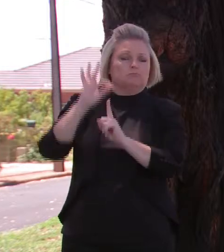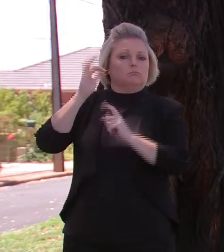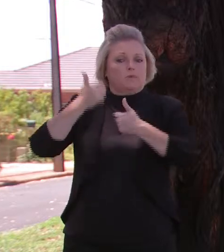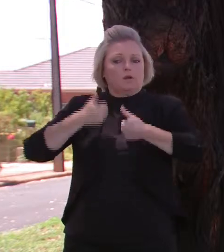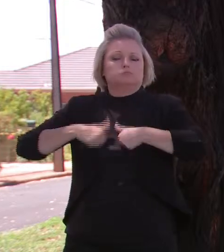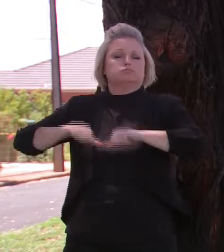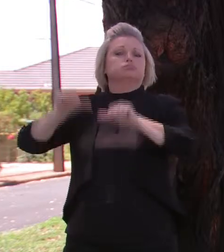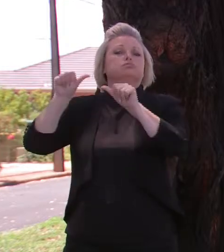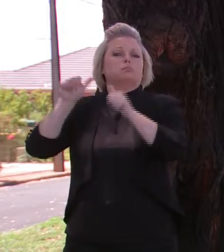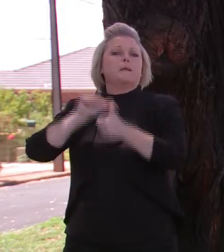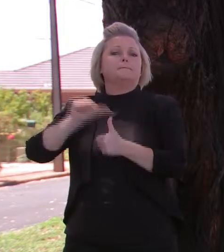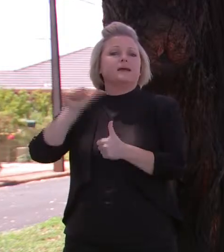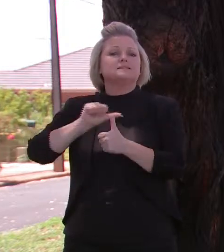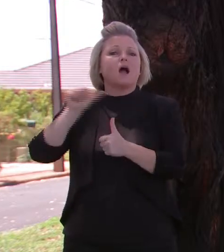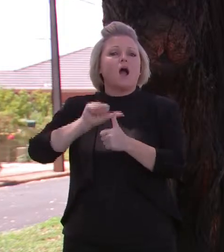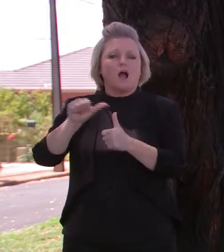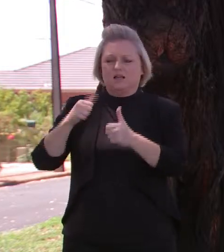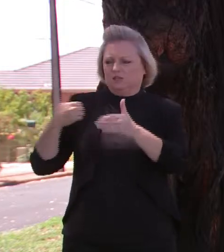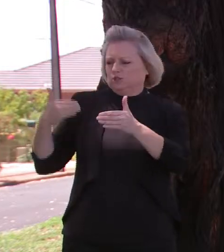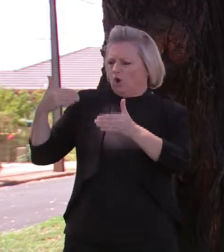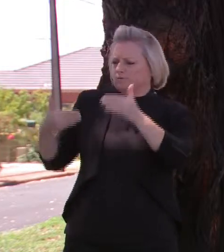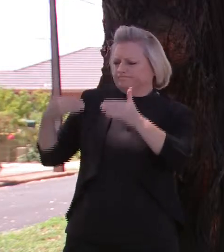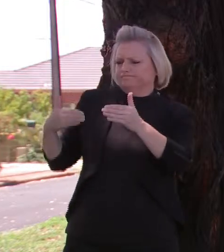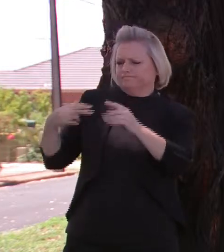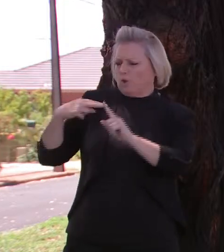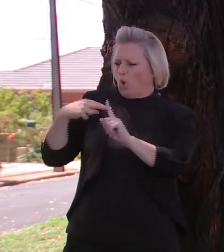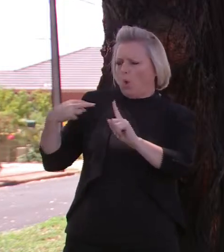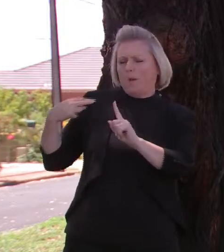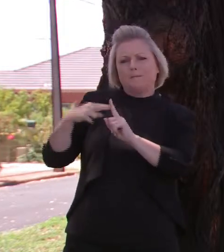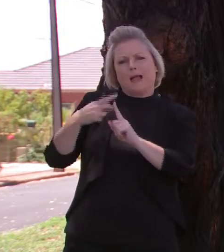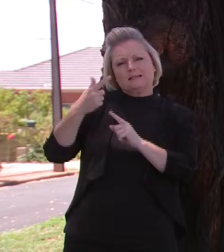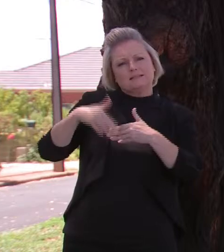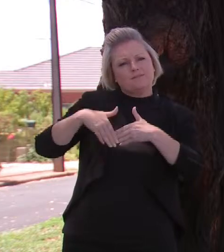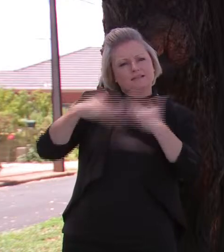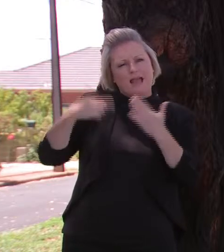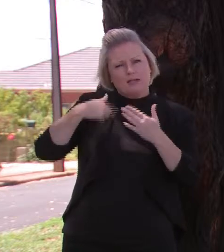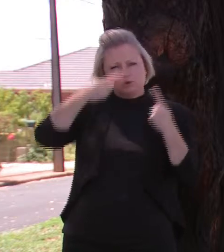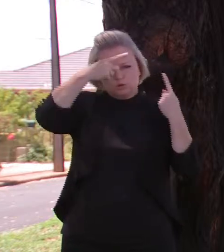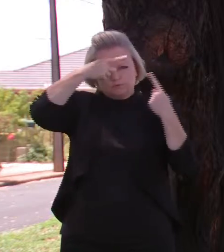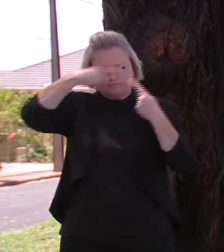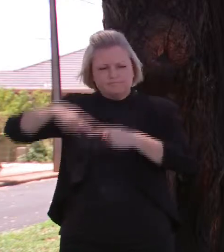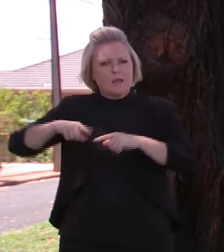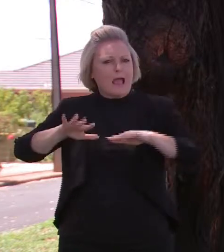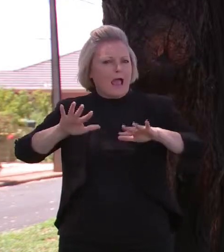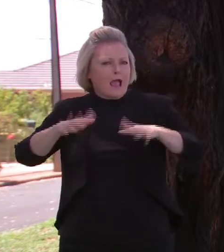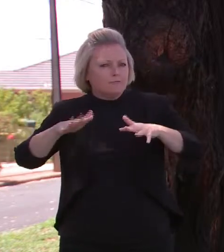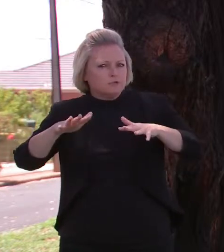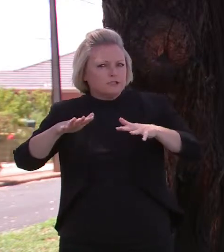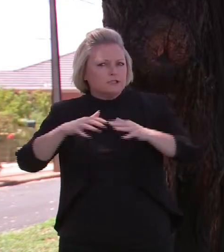Our 7-day average now of positive cases is just down below